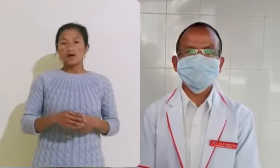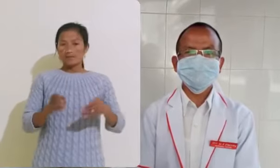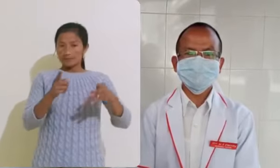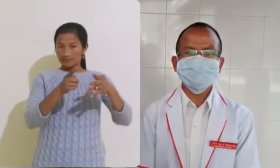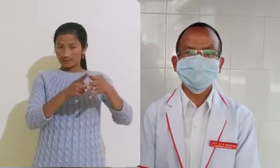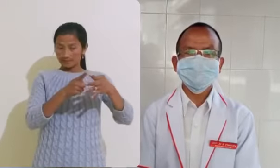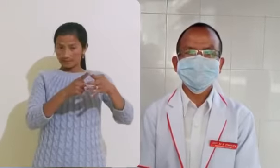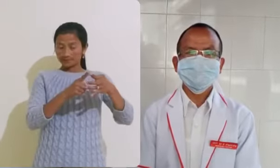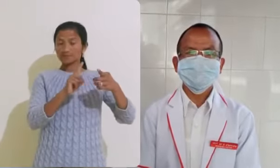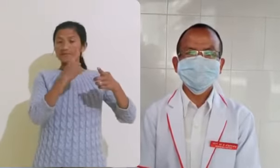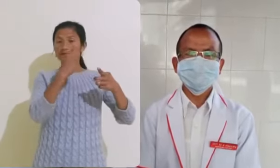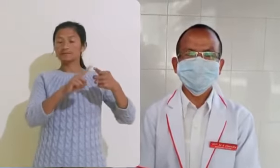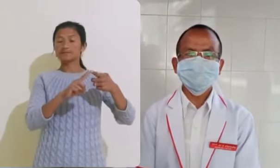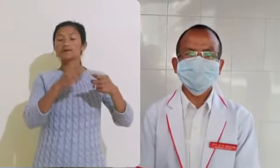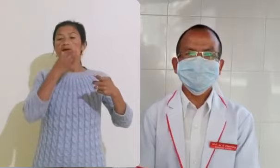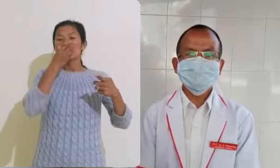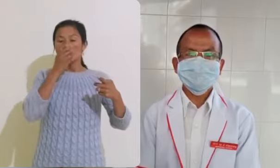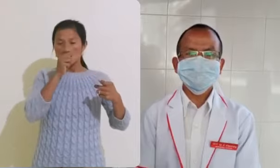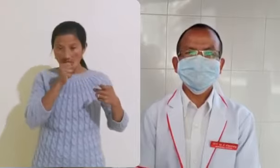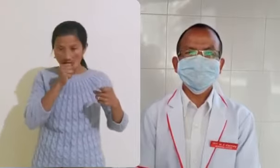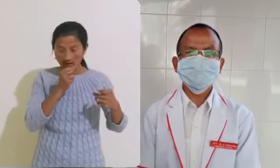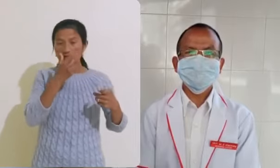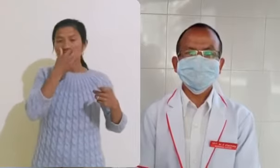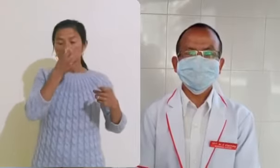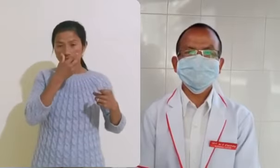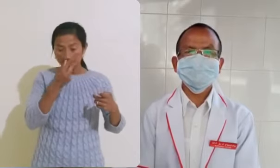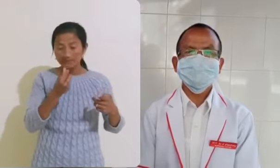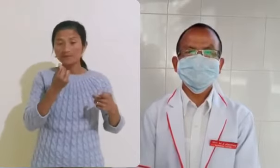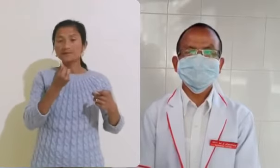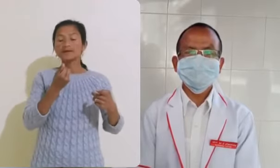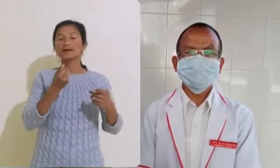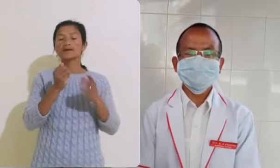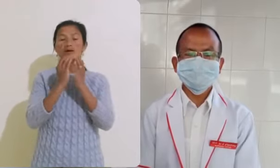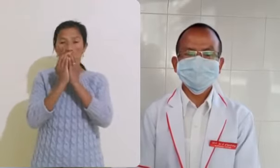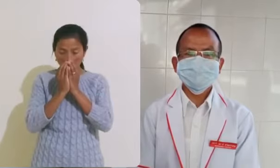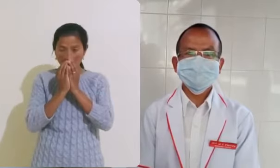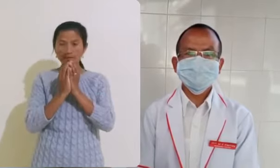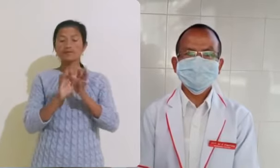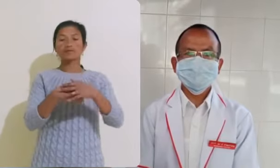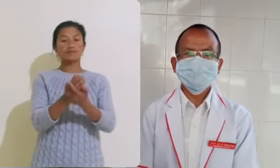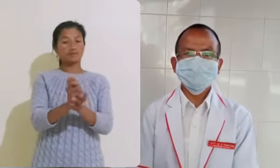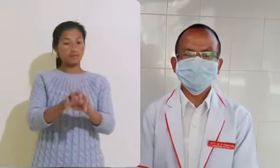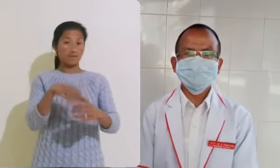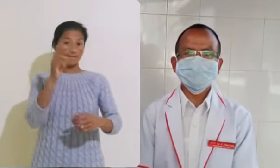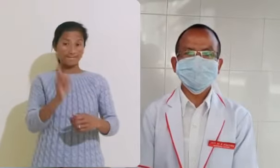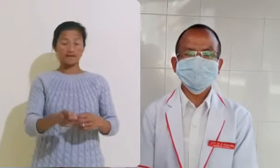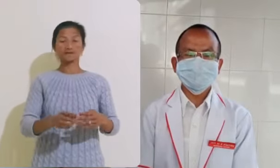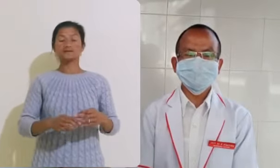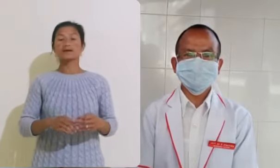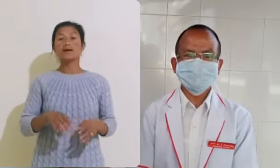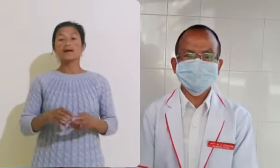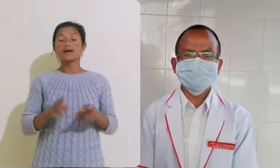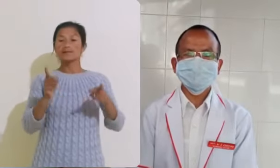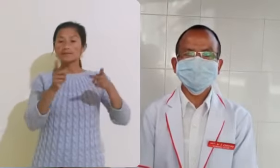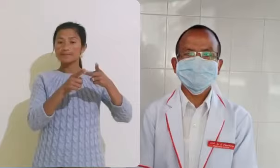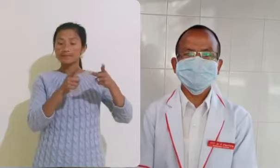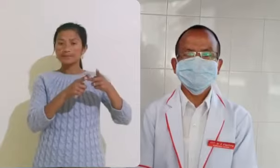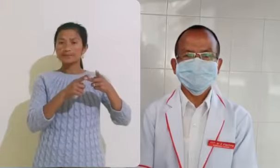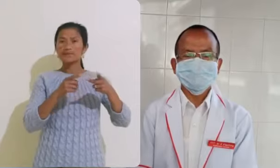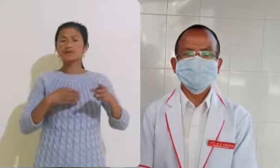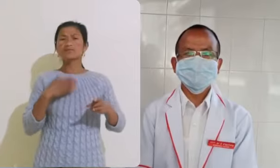coughing or sneezing. Number 2, after visiting public place, including public